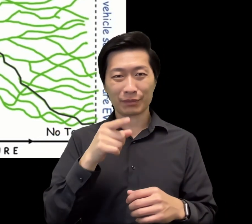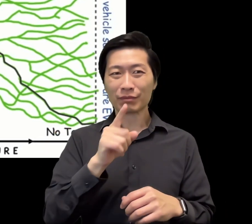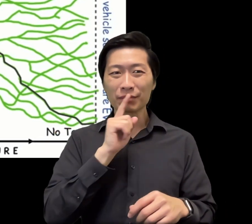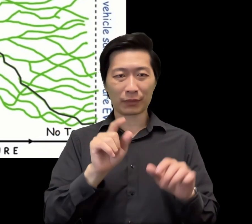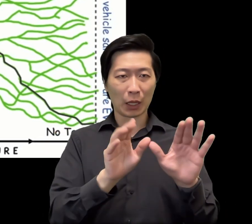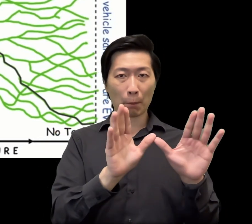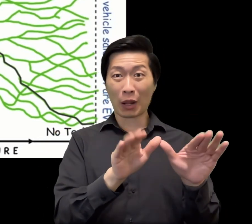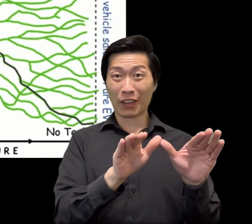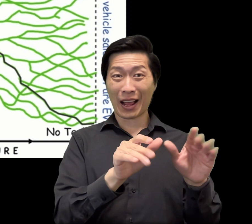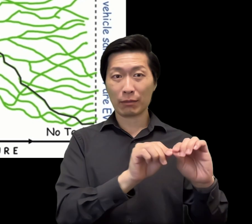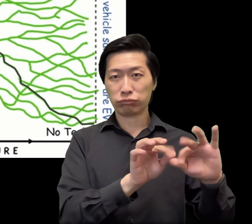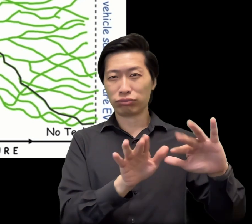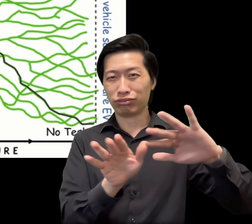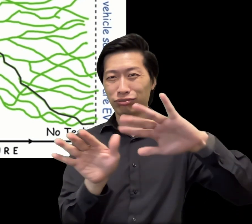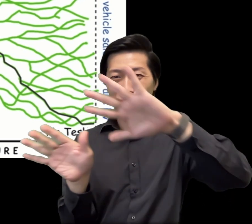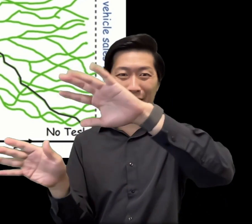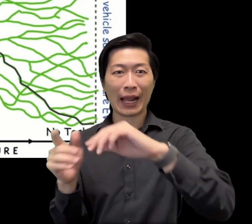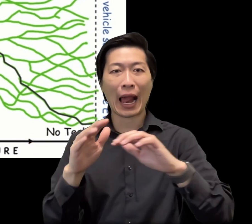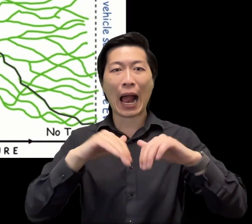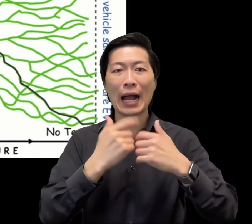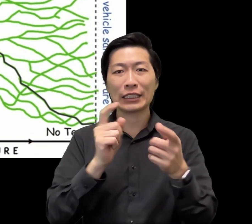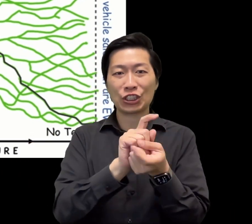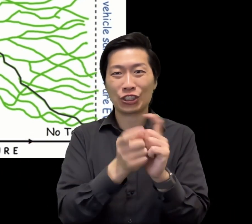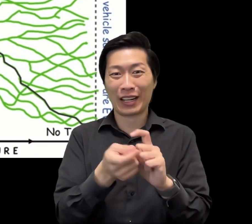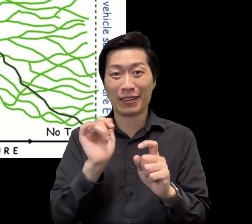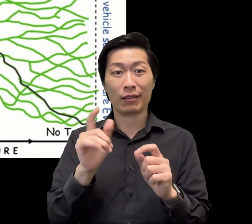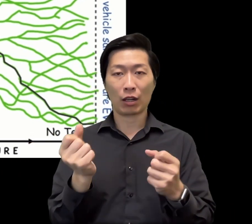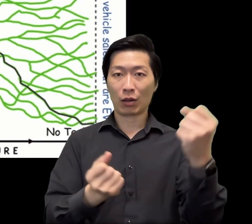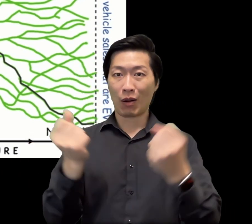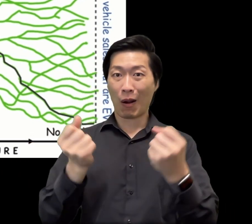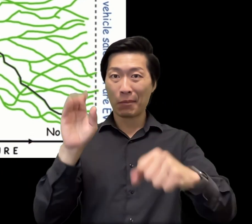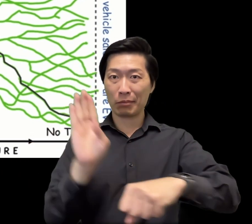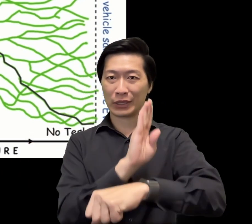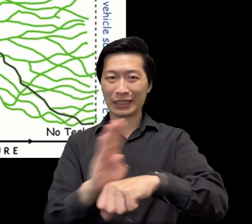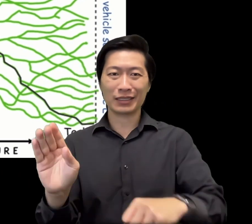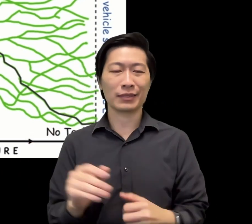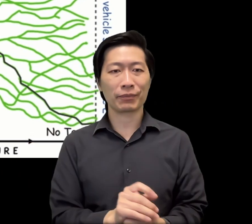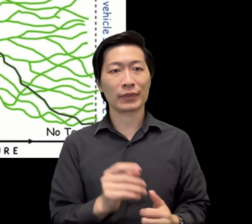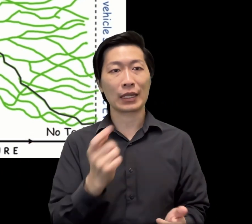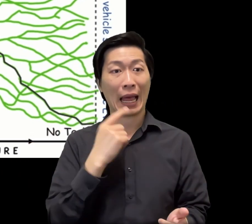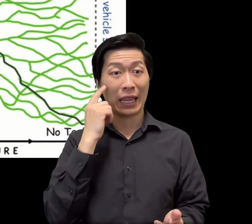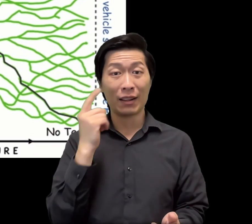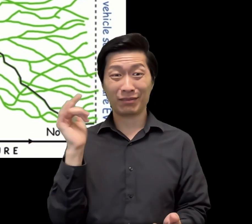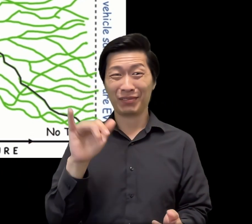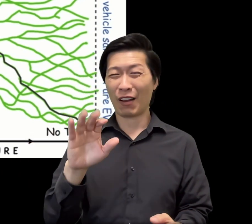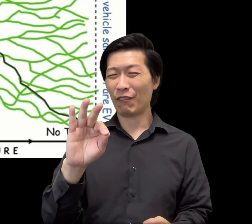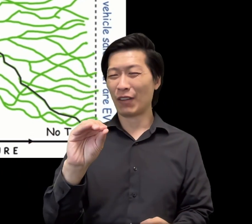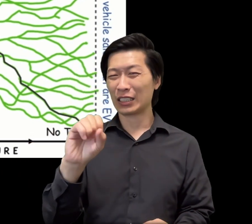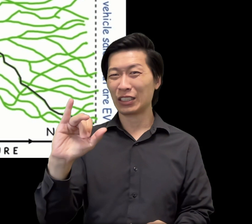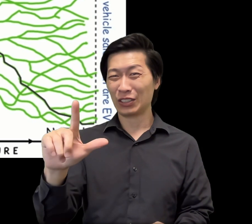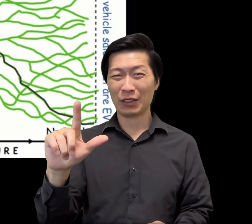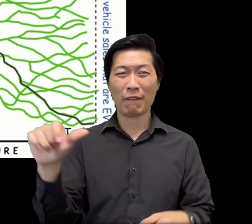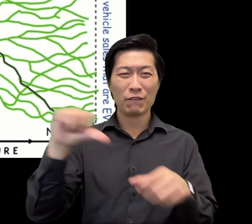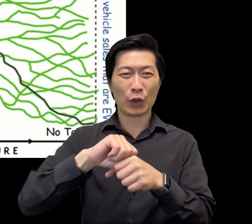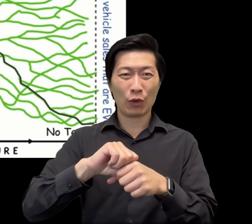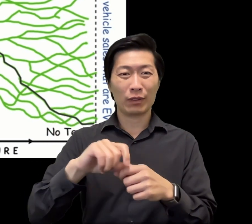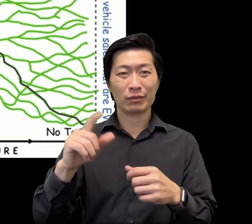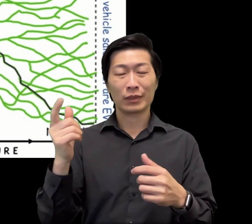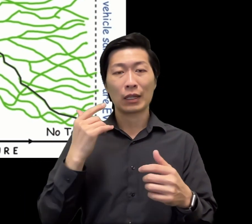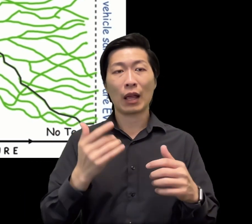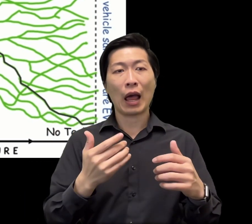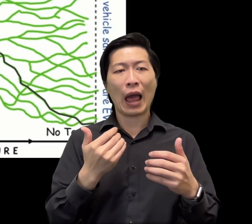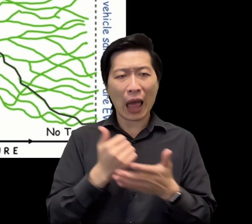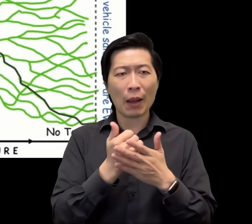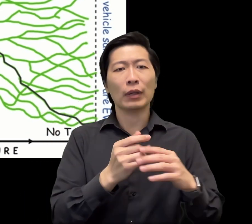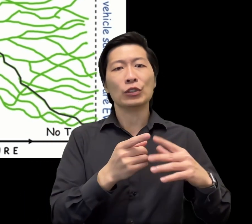it's it was this butterfly effect that forever changed the course of the automotive industry. And I think the fossil fuel emissions of